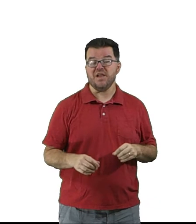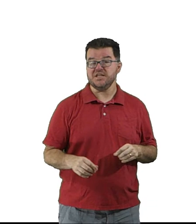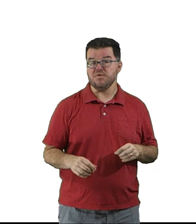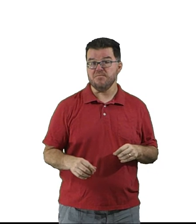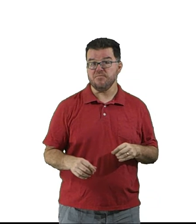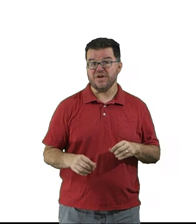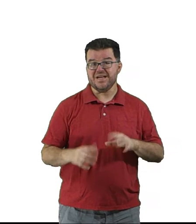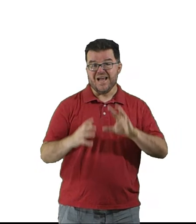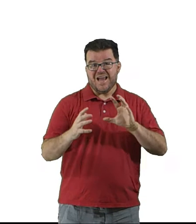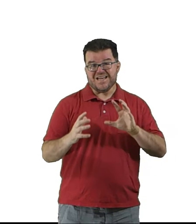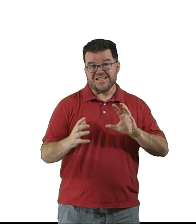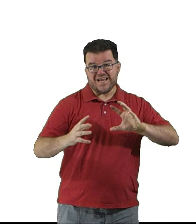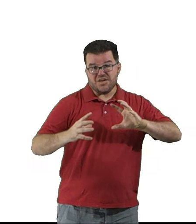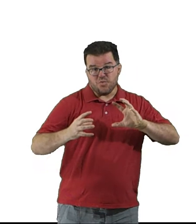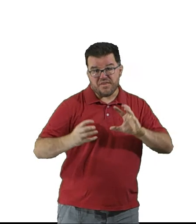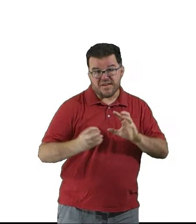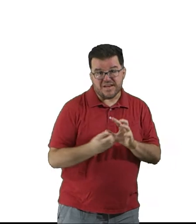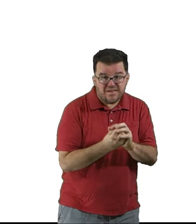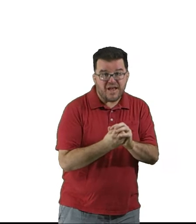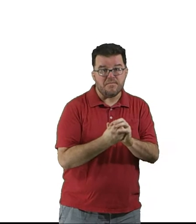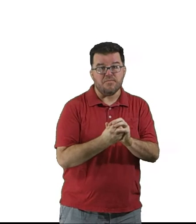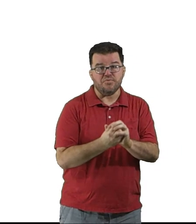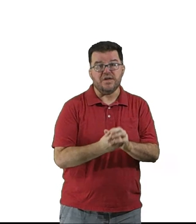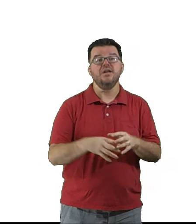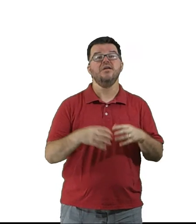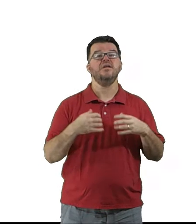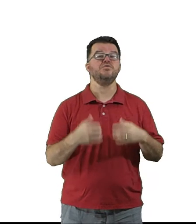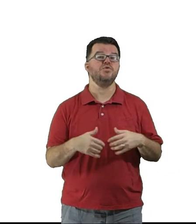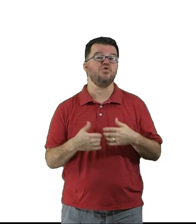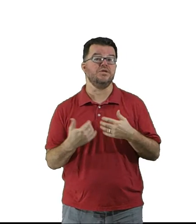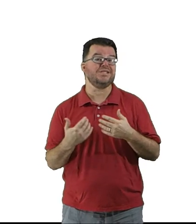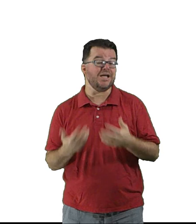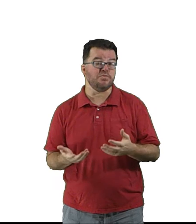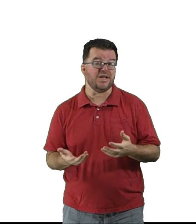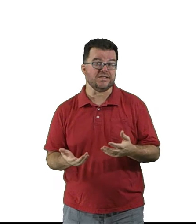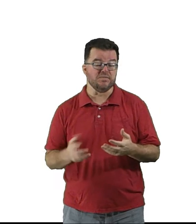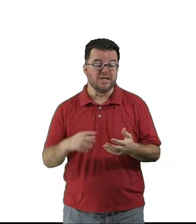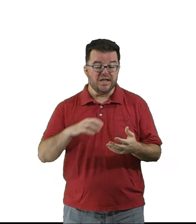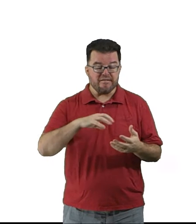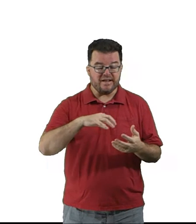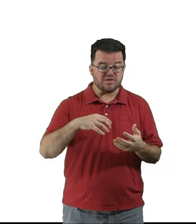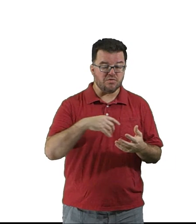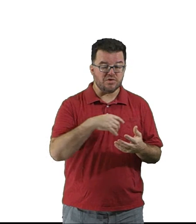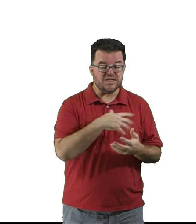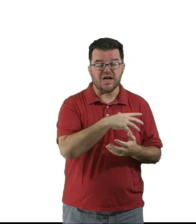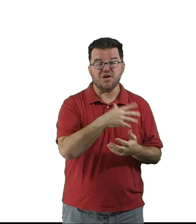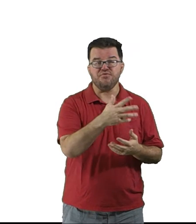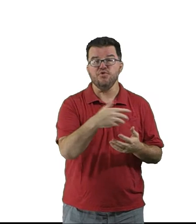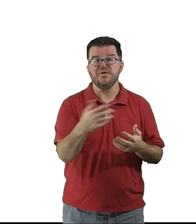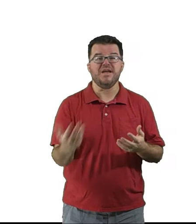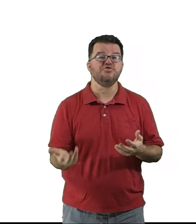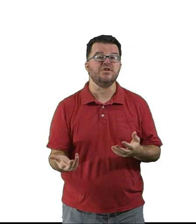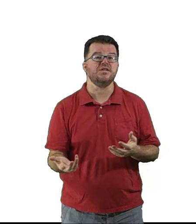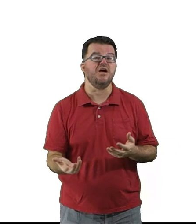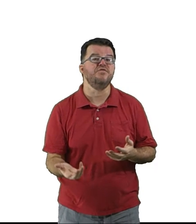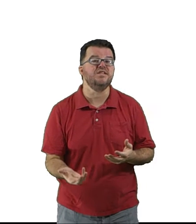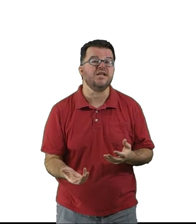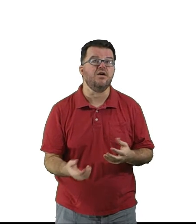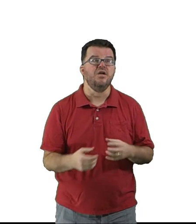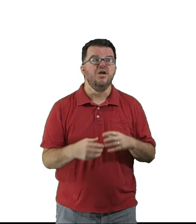plasma membrane, and contained within that membrane is what's called cytoplasm. That's the entire fluid matrix of the cell